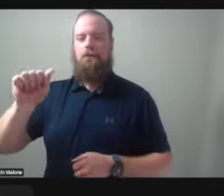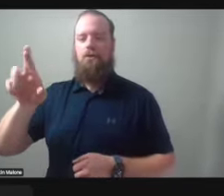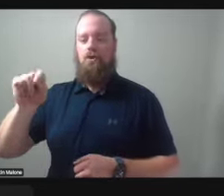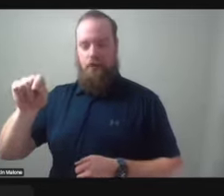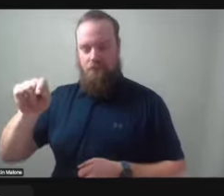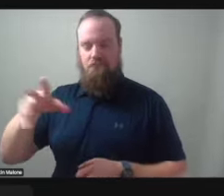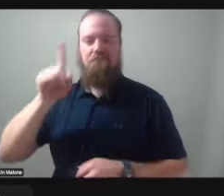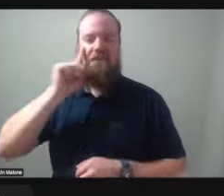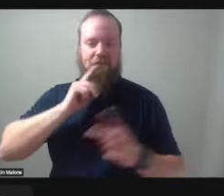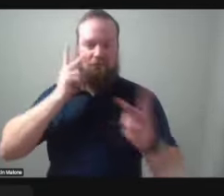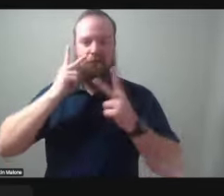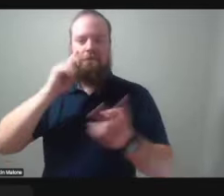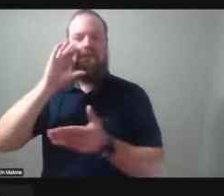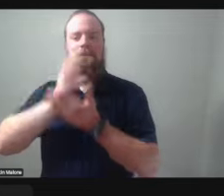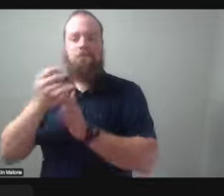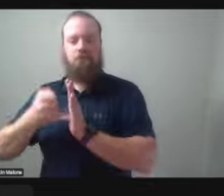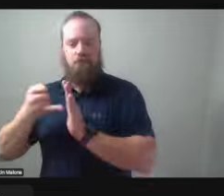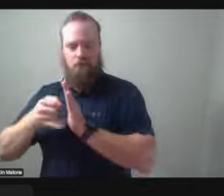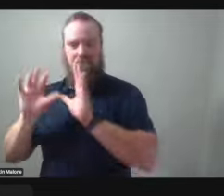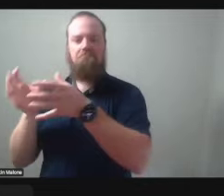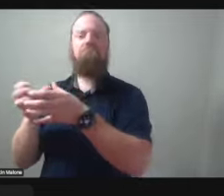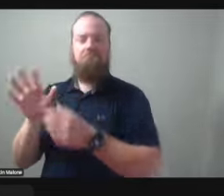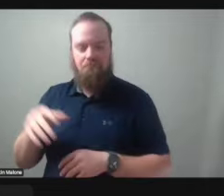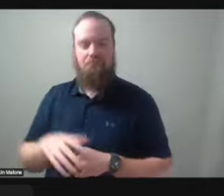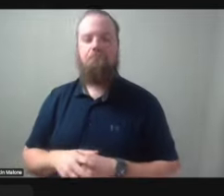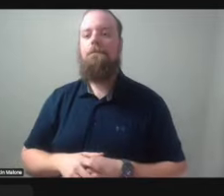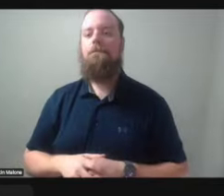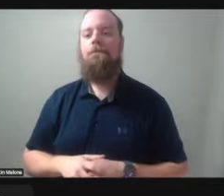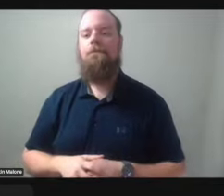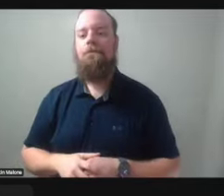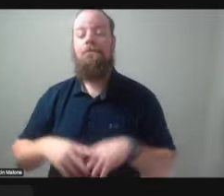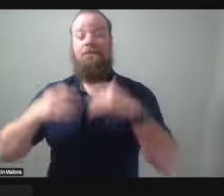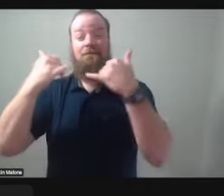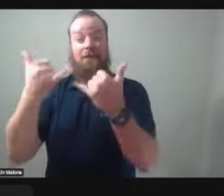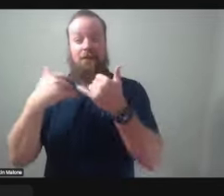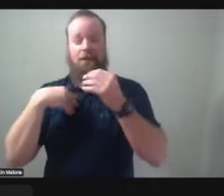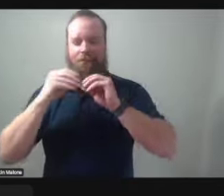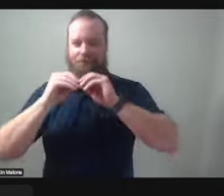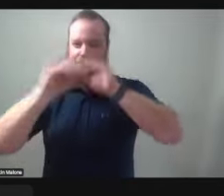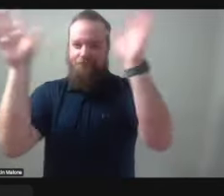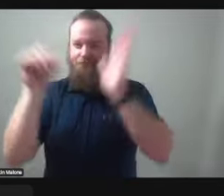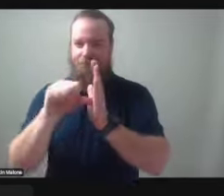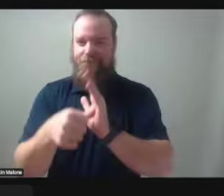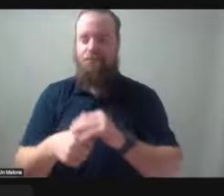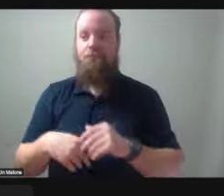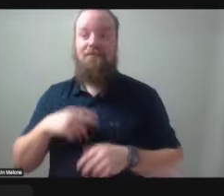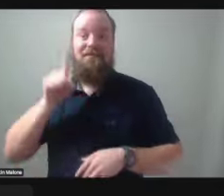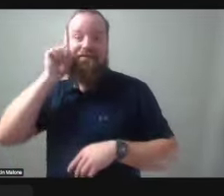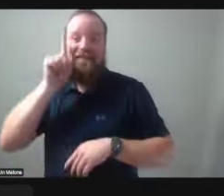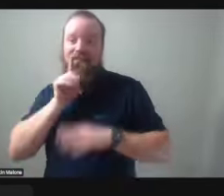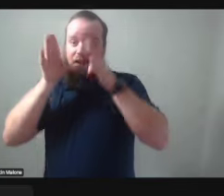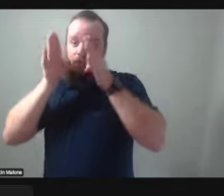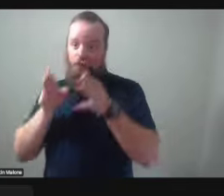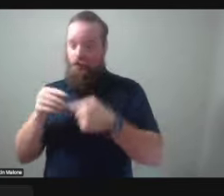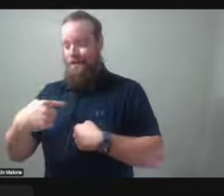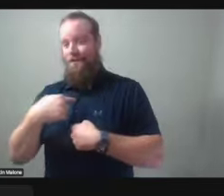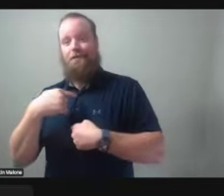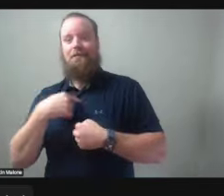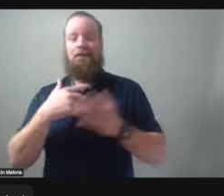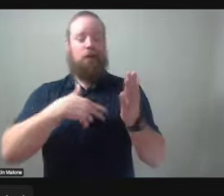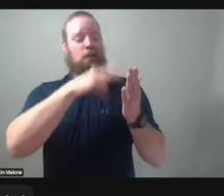image art. So this is a movement within deaf culture to use art to fight